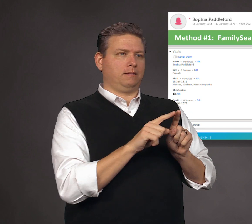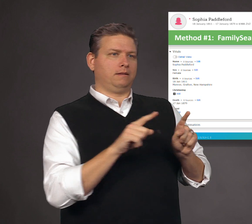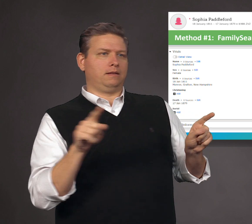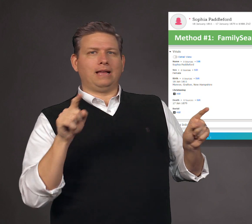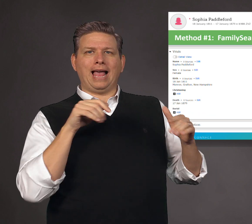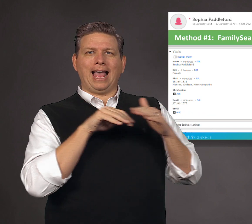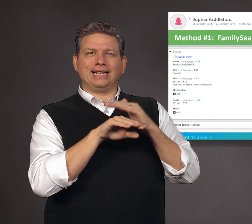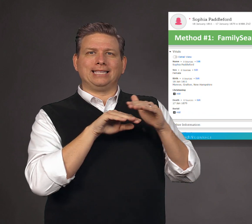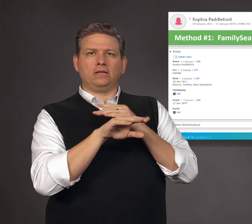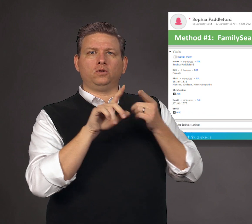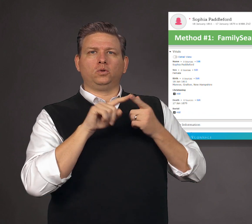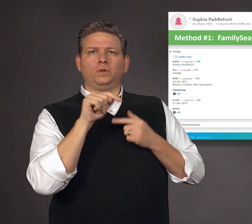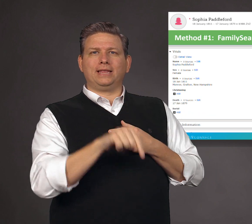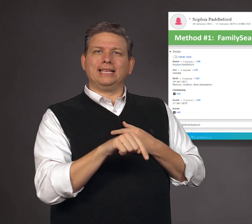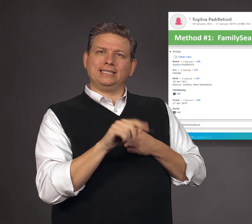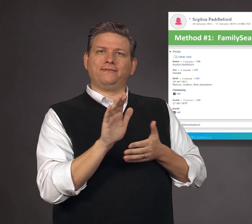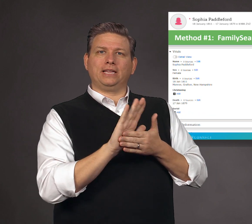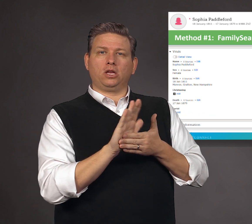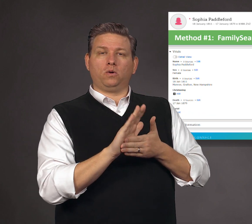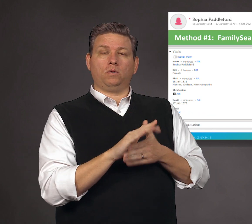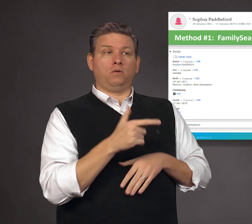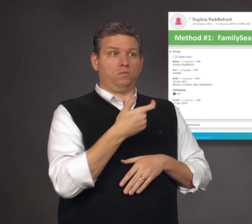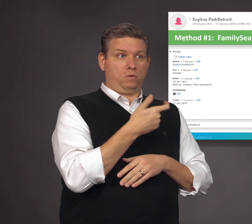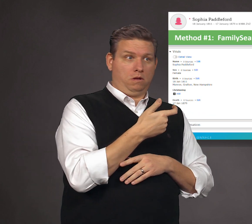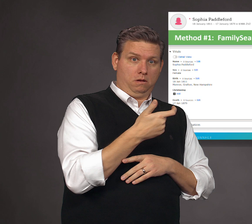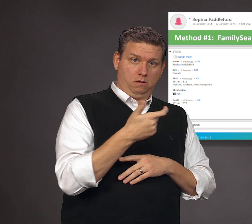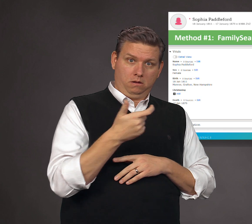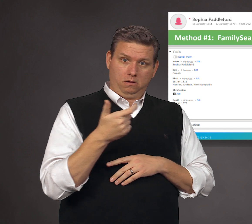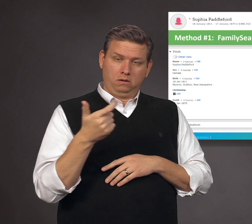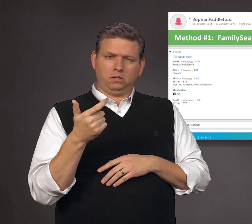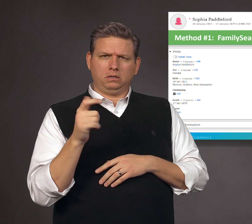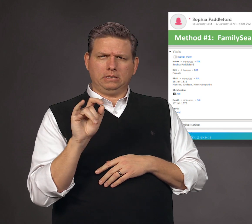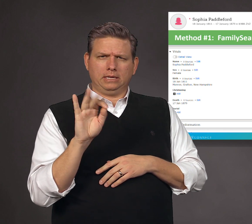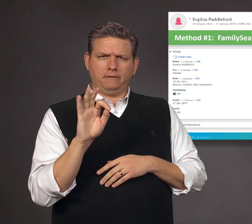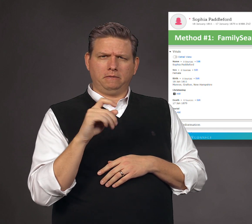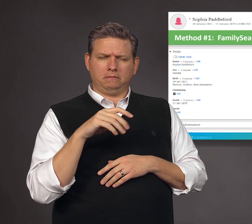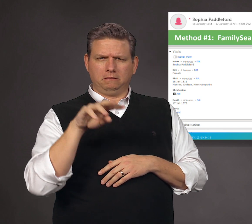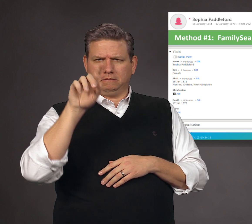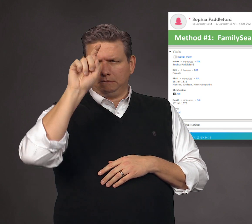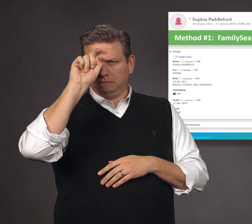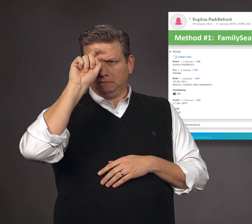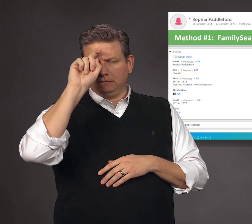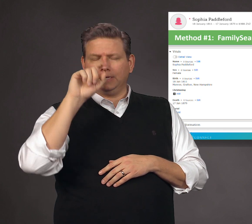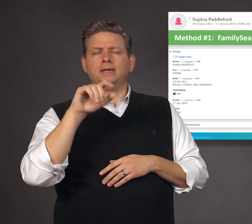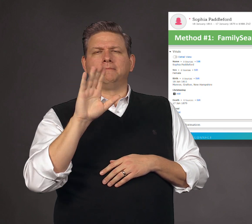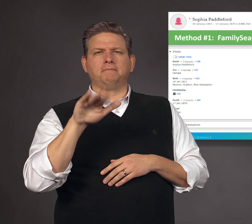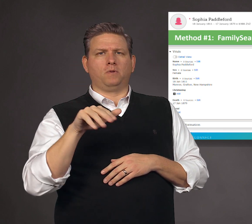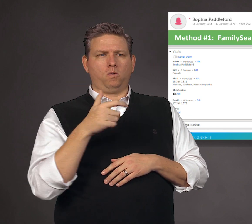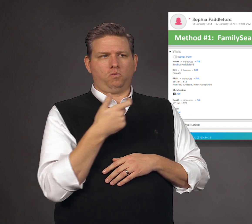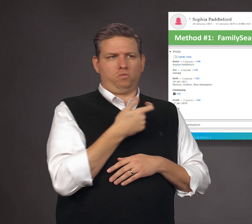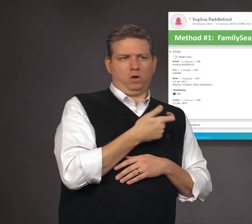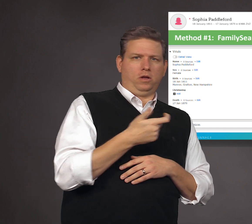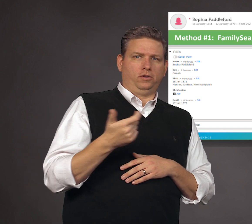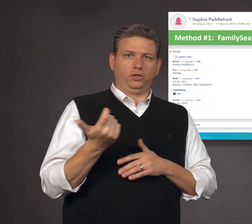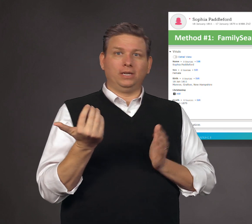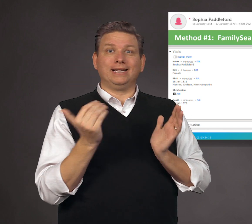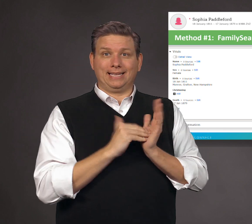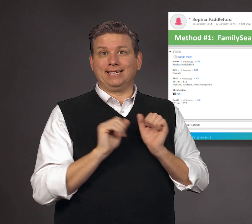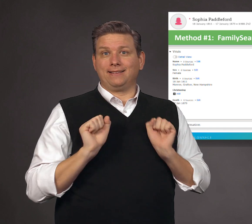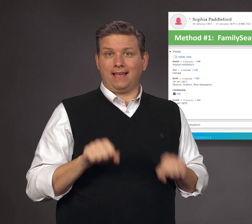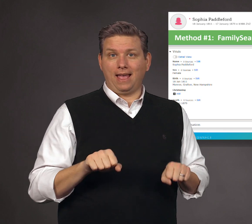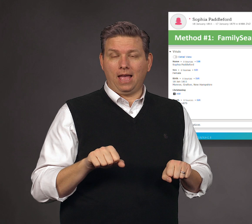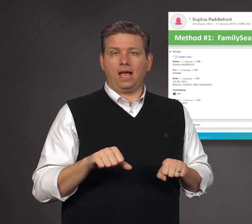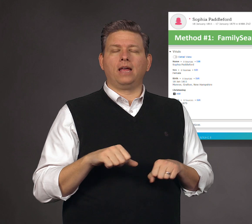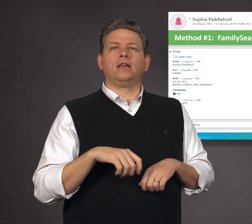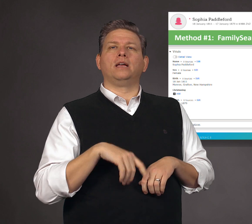this video. After you watch the first time, if there are methods that are new to you, I would encourage you to watch again as you walk through the